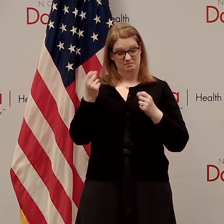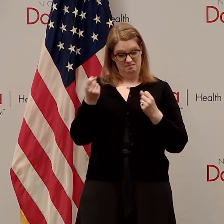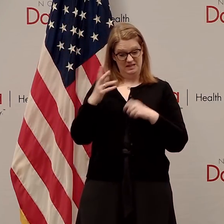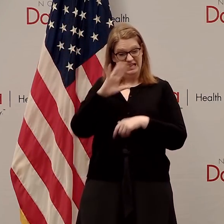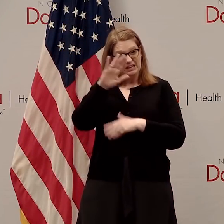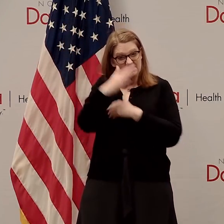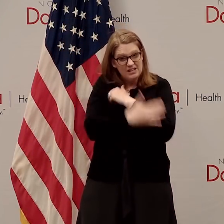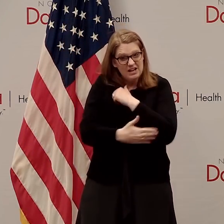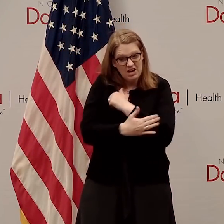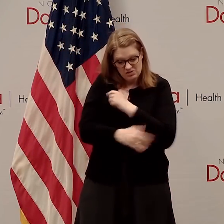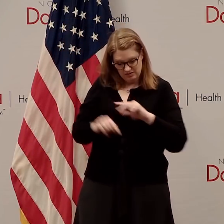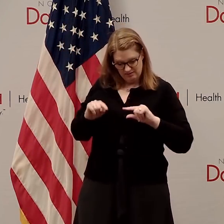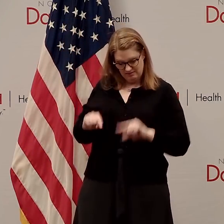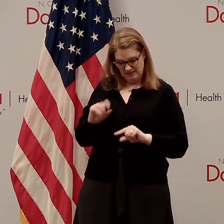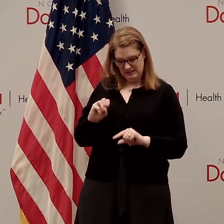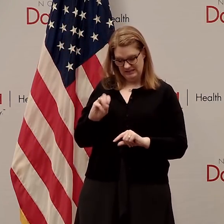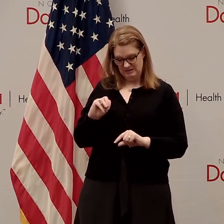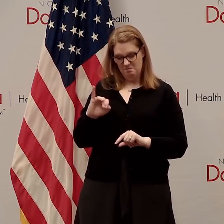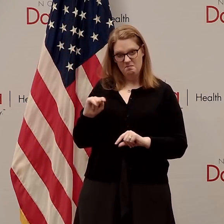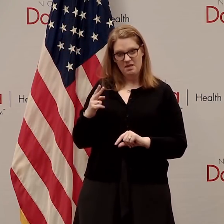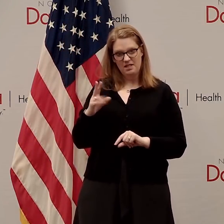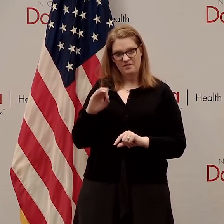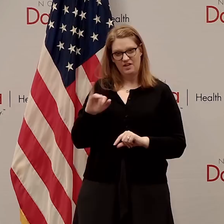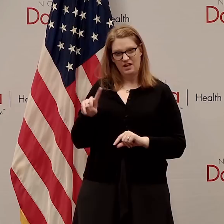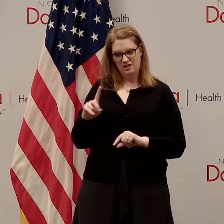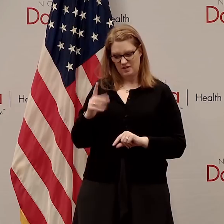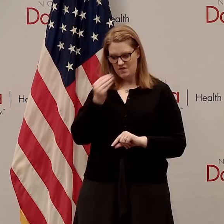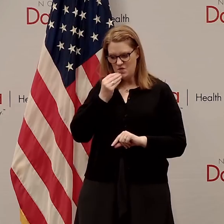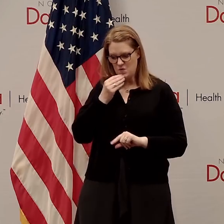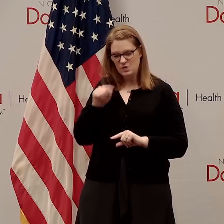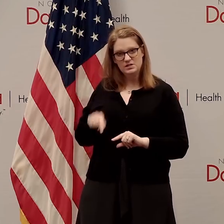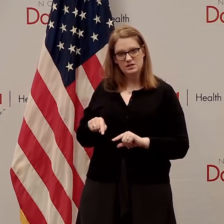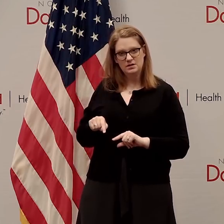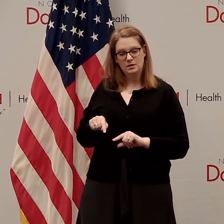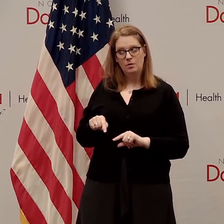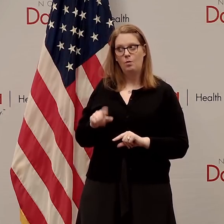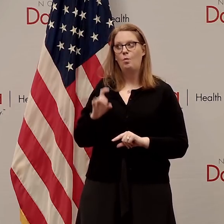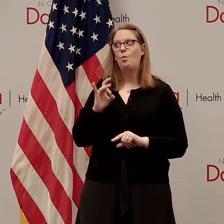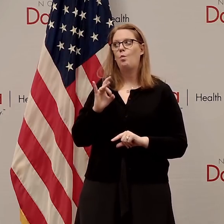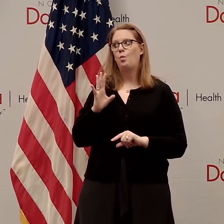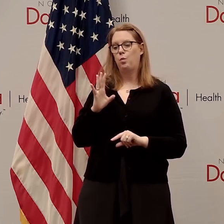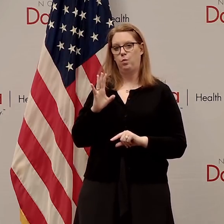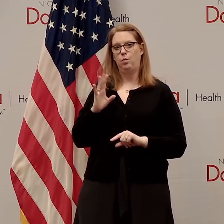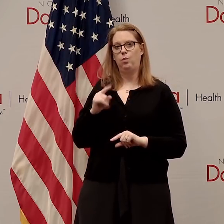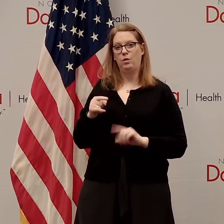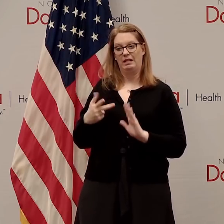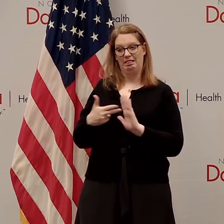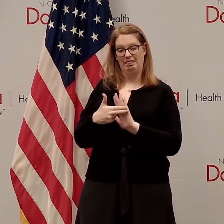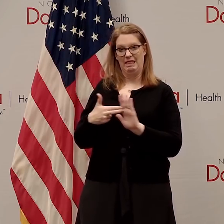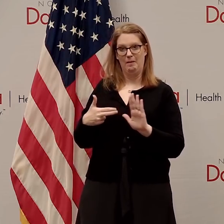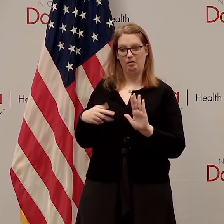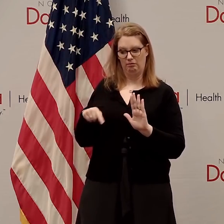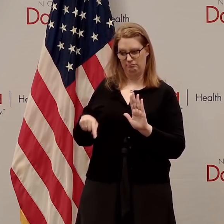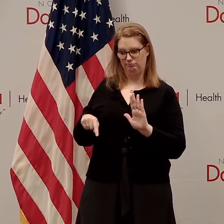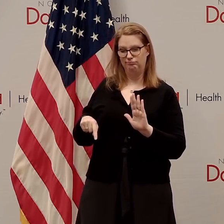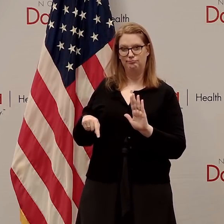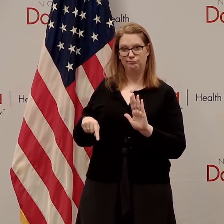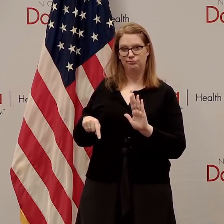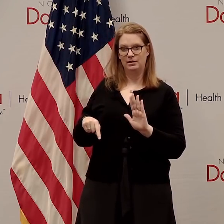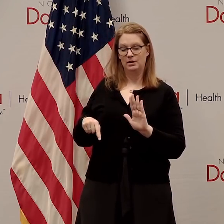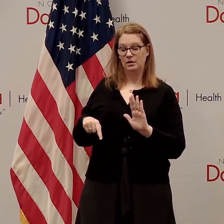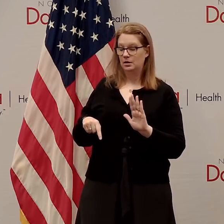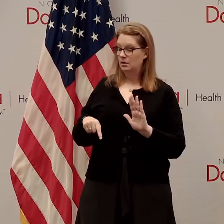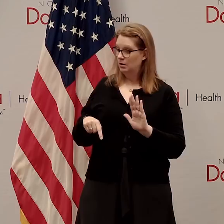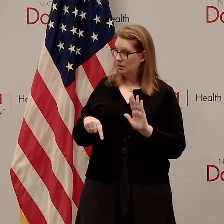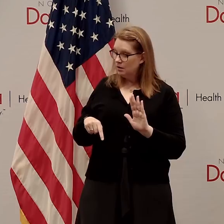Dakota. Smithfield Foods is an incident which will probably become labeled, and I want to say, we're doing everything